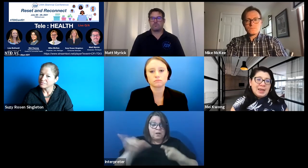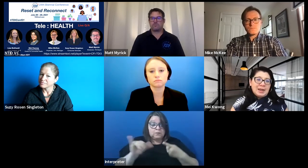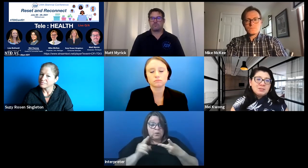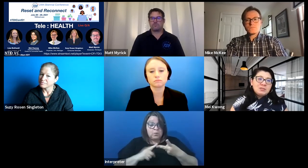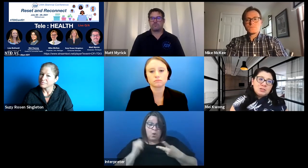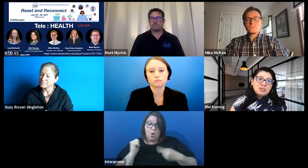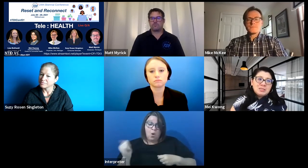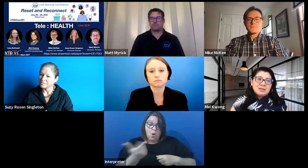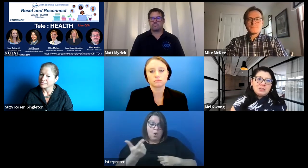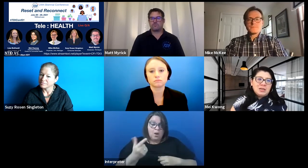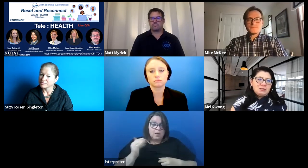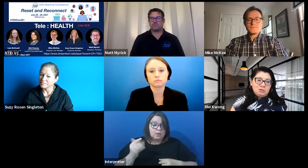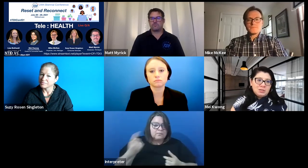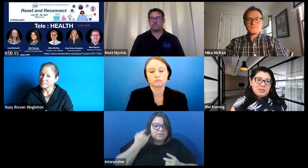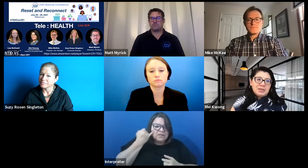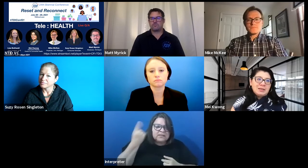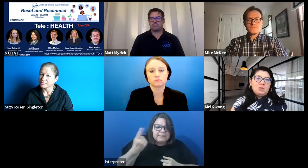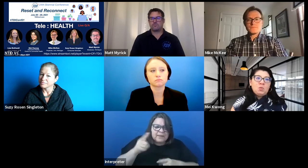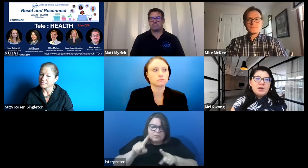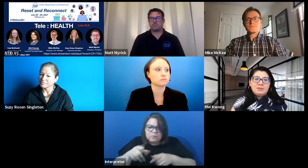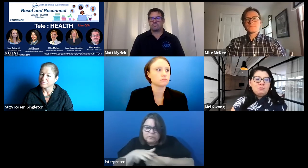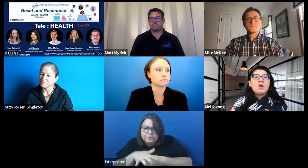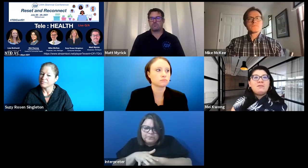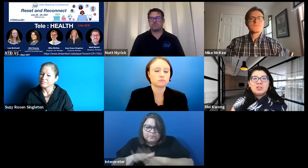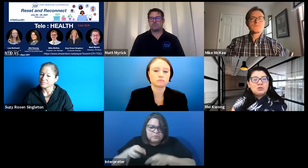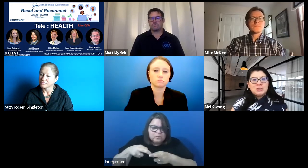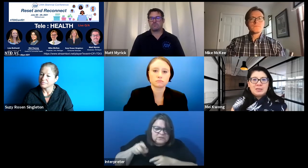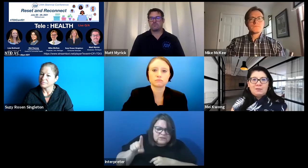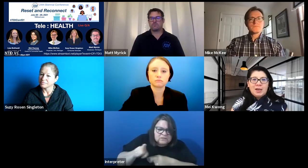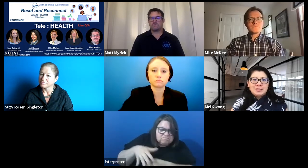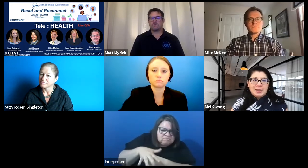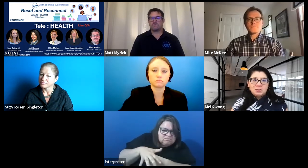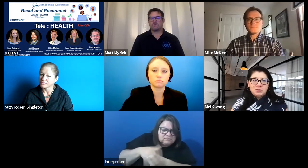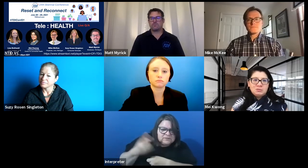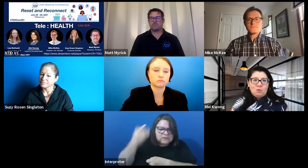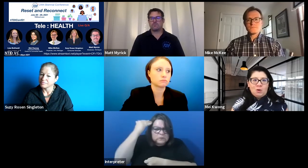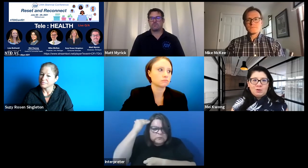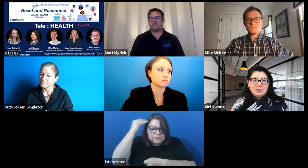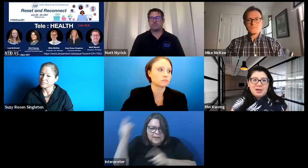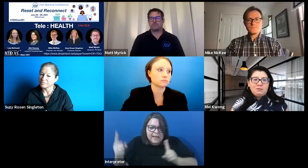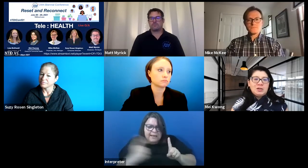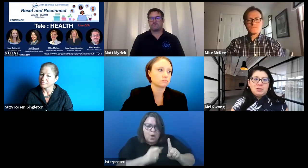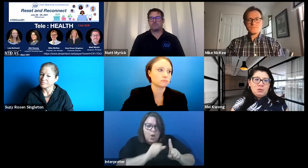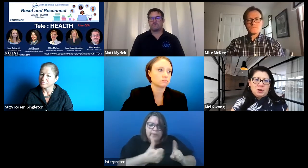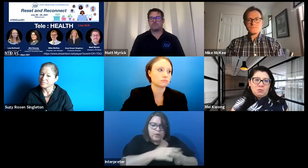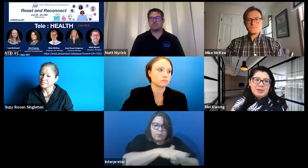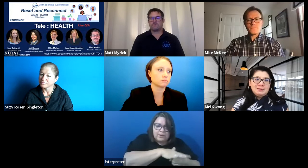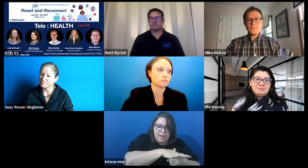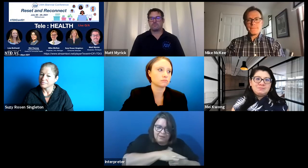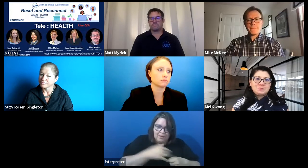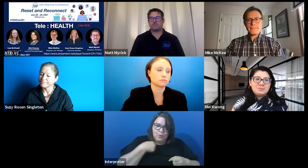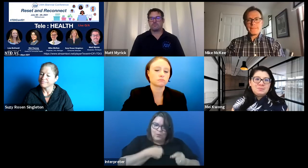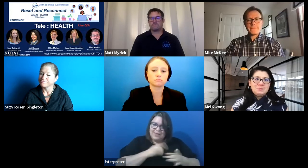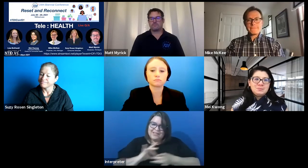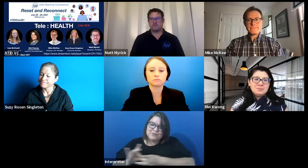that they can't answer, they usually send it to the other 13. And then one of us usually like finds the answer for somebody if we don't know it already.